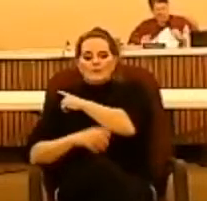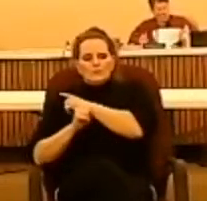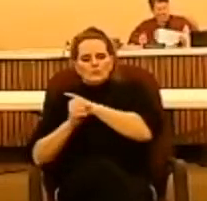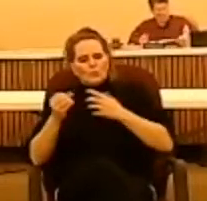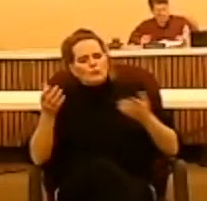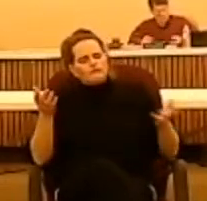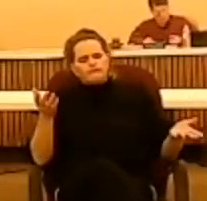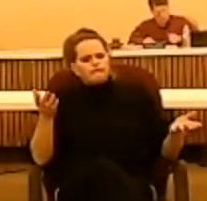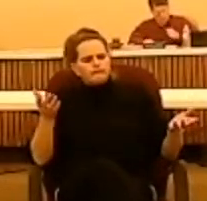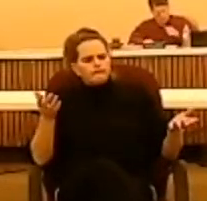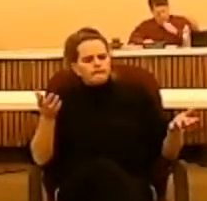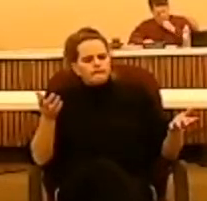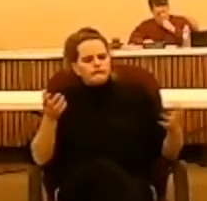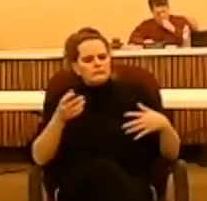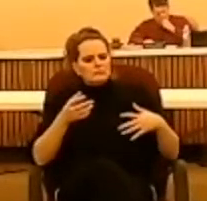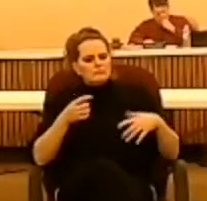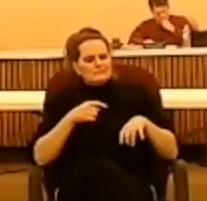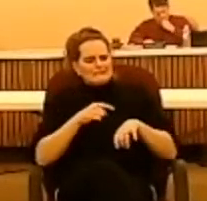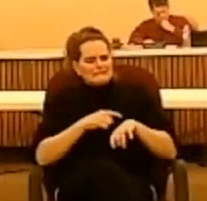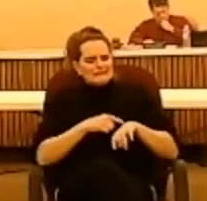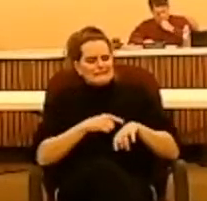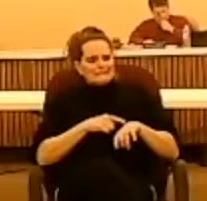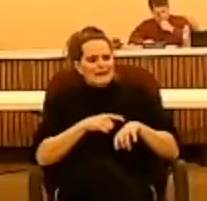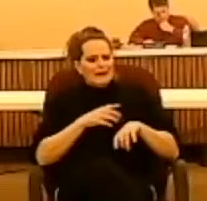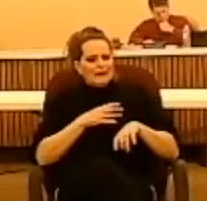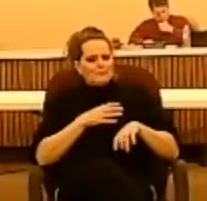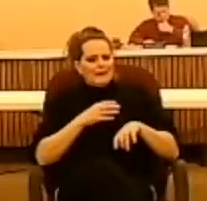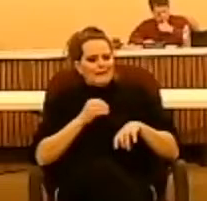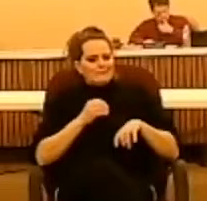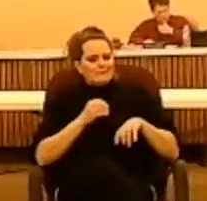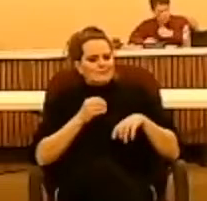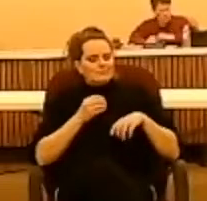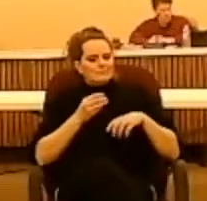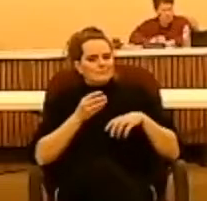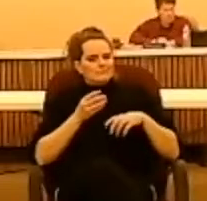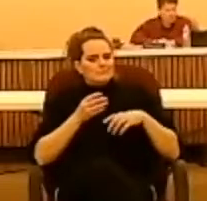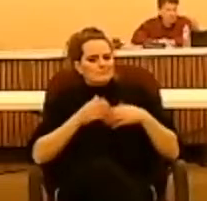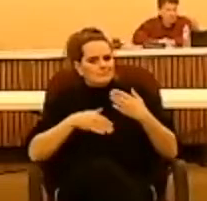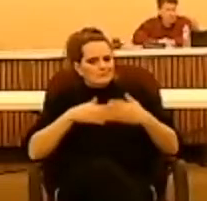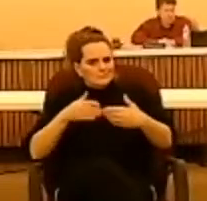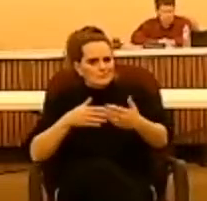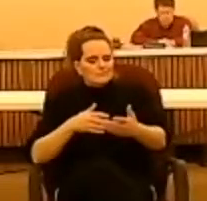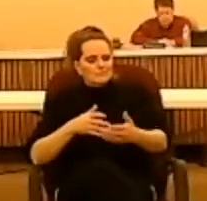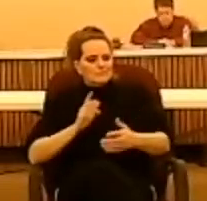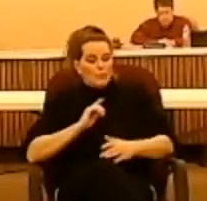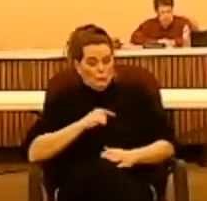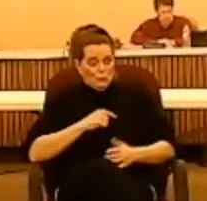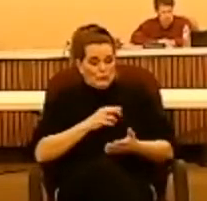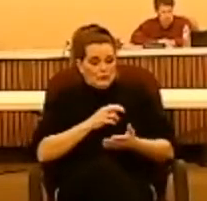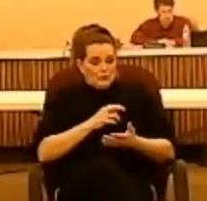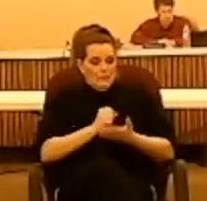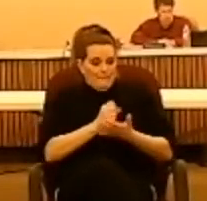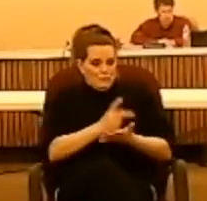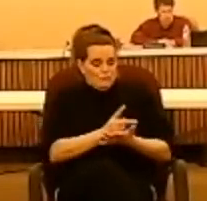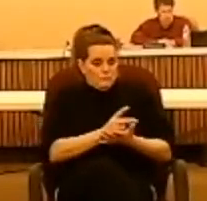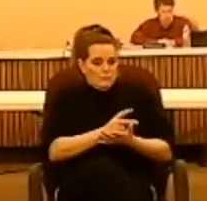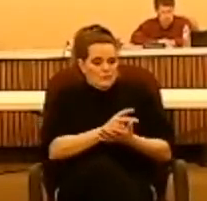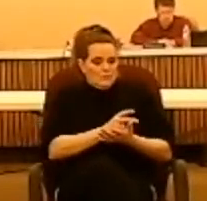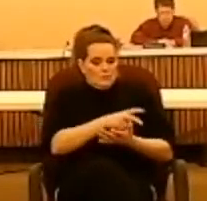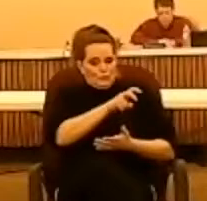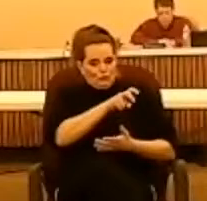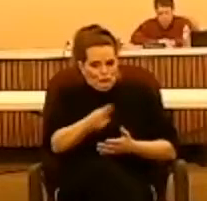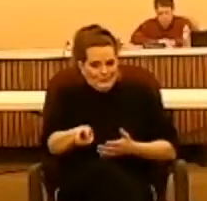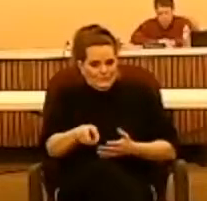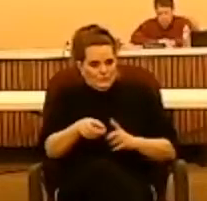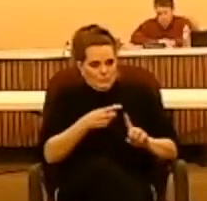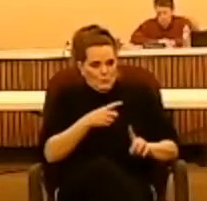What's the timing and flow of this? So we're authorizing the transfer for $1 from